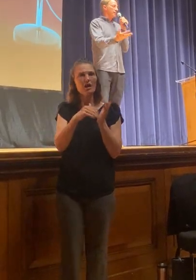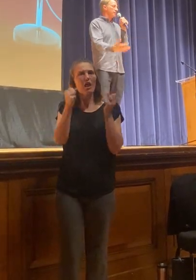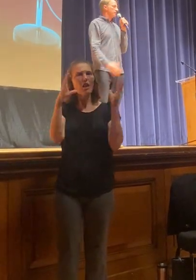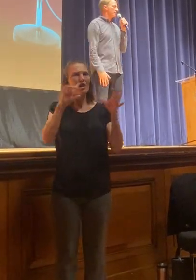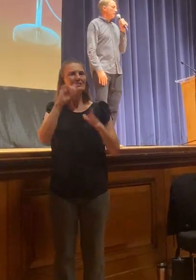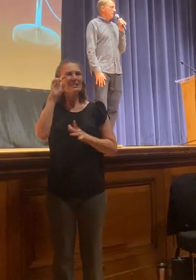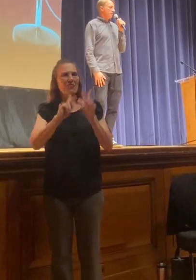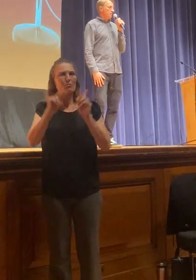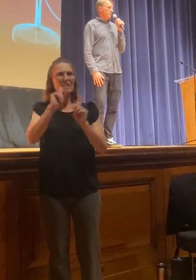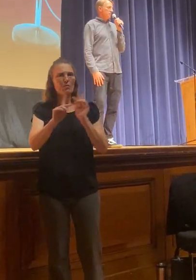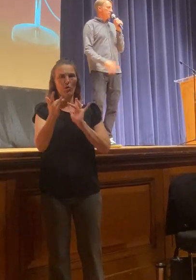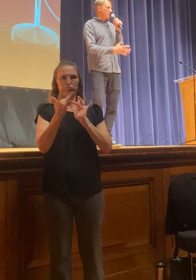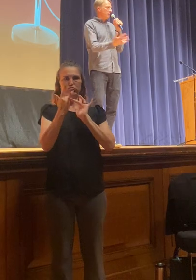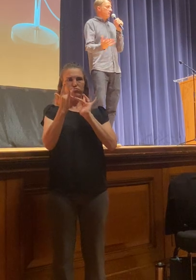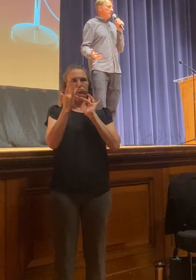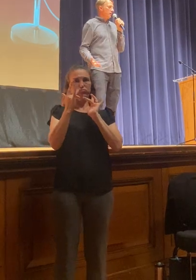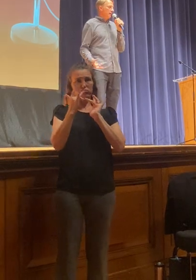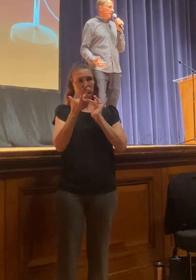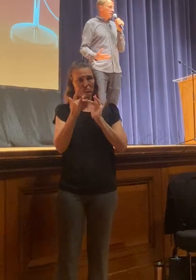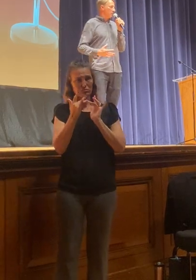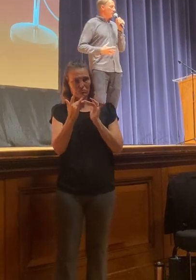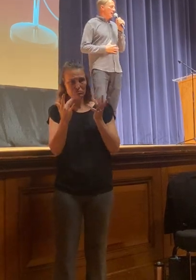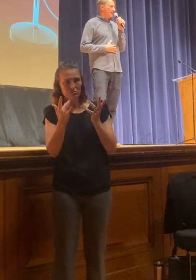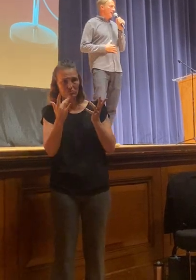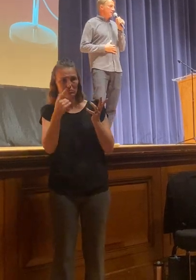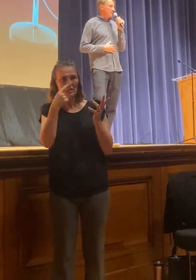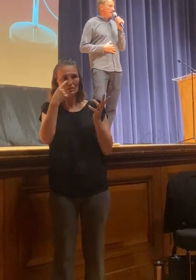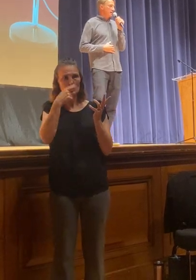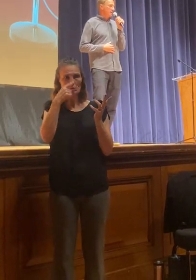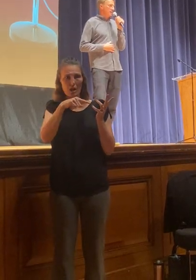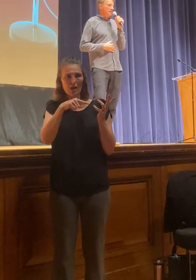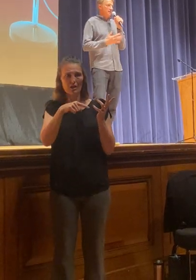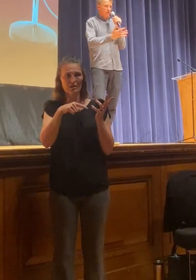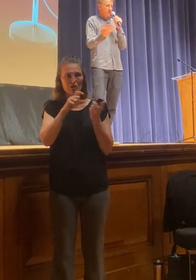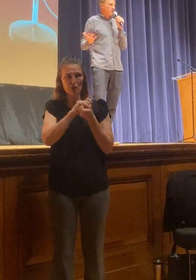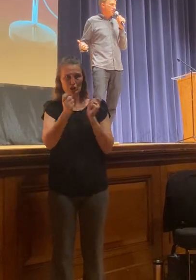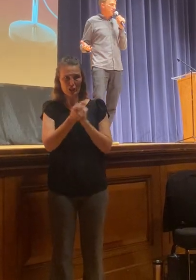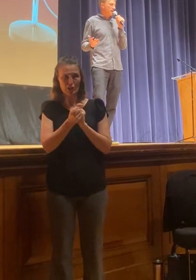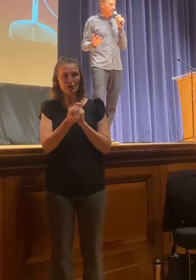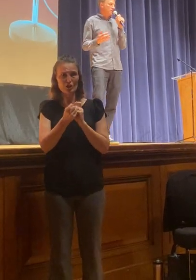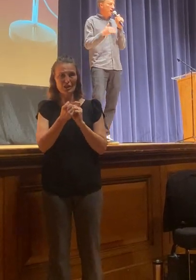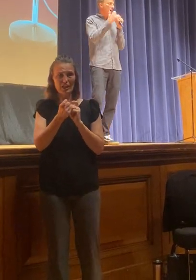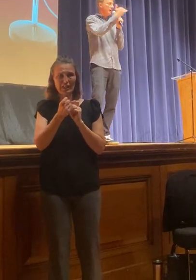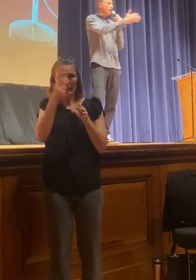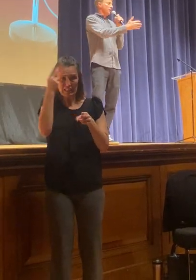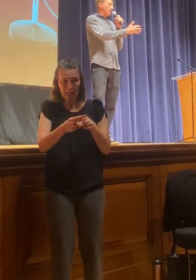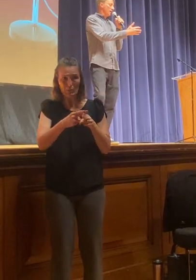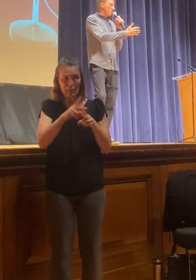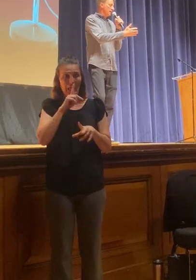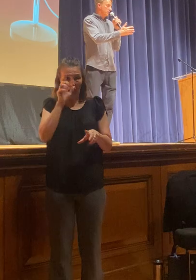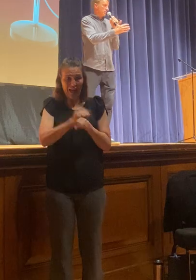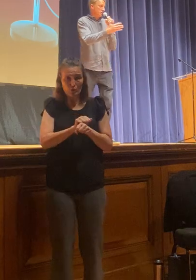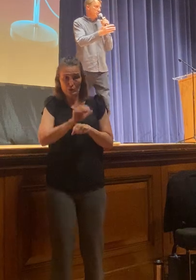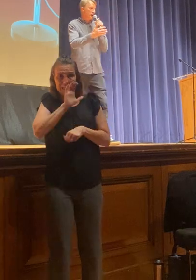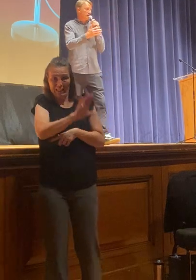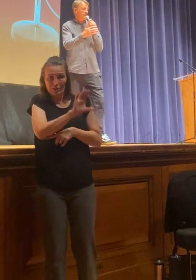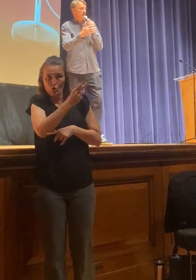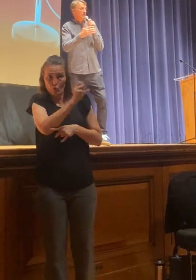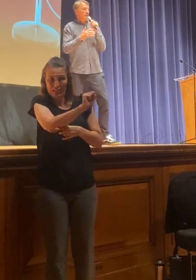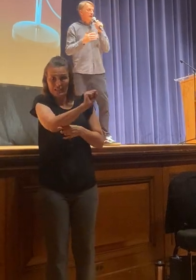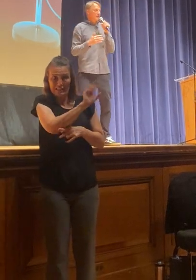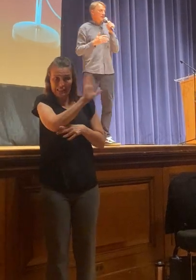can you please do something about the mute air, and we don't like that, it's not, and it's Chris's trick, and so I, I messaged Chris